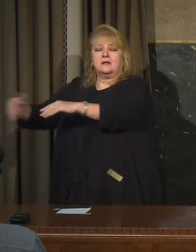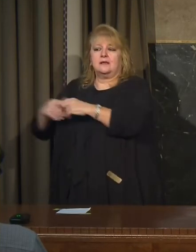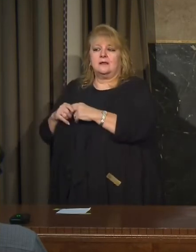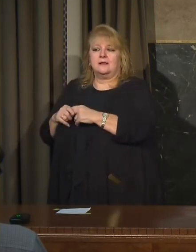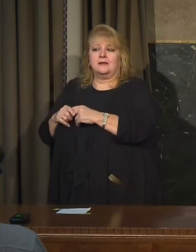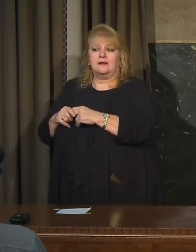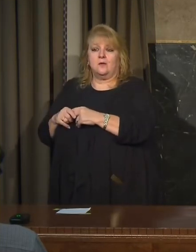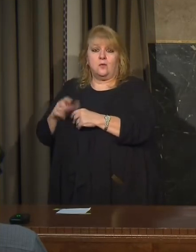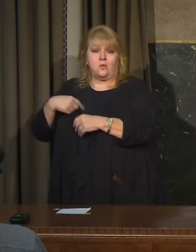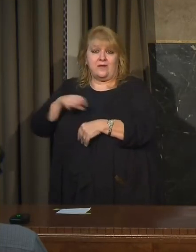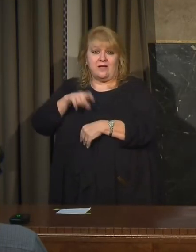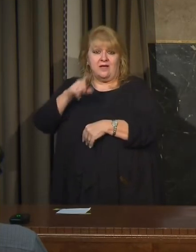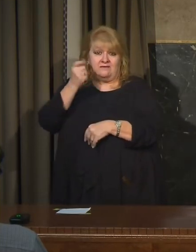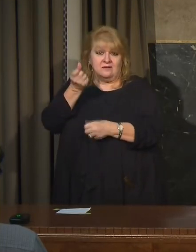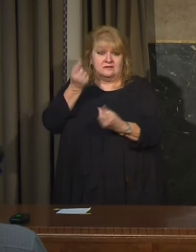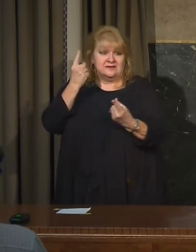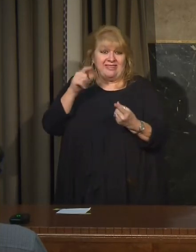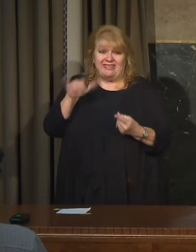And it's going to get worse.